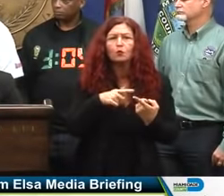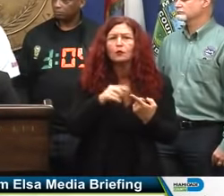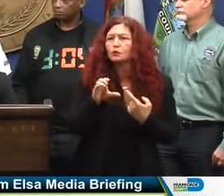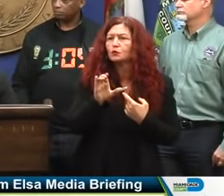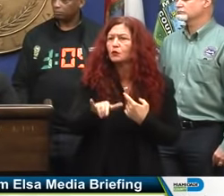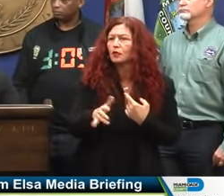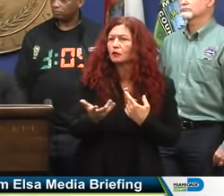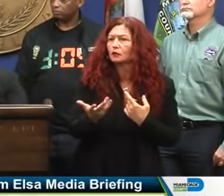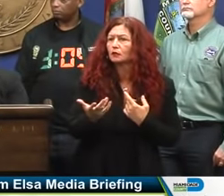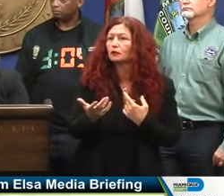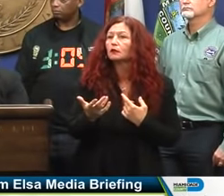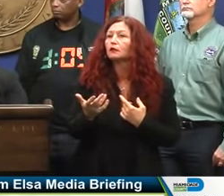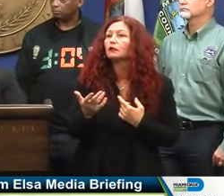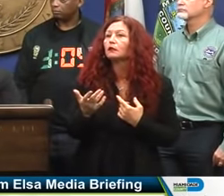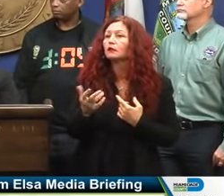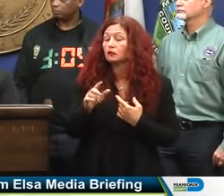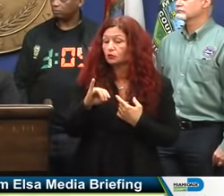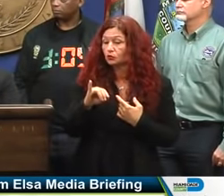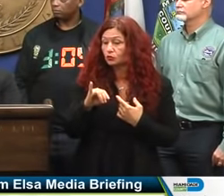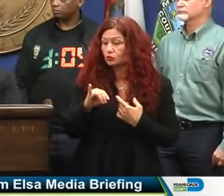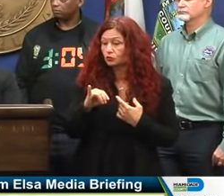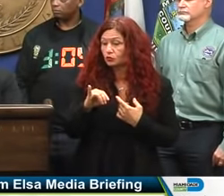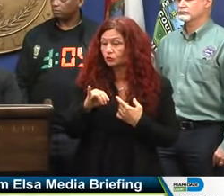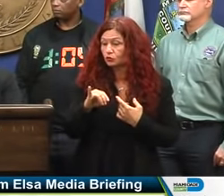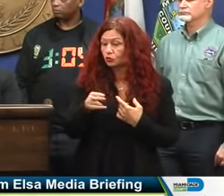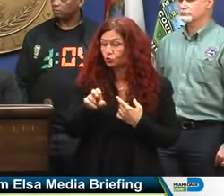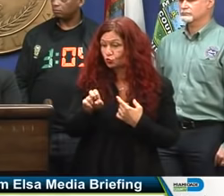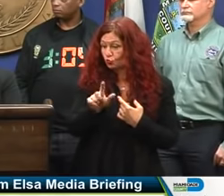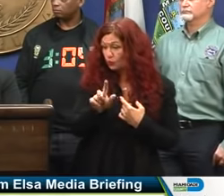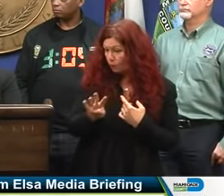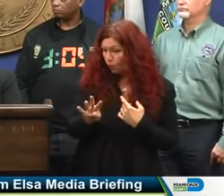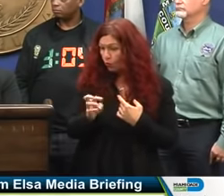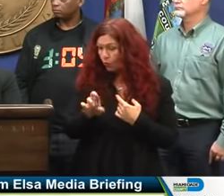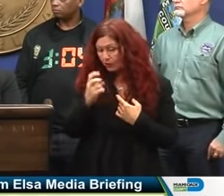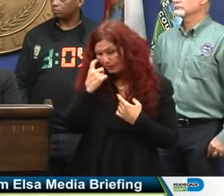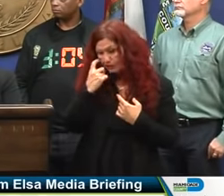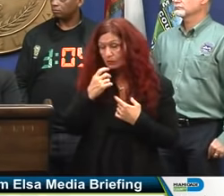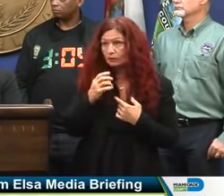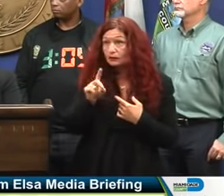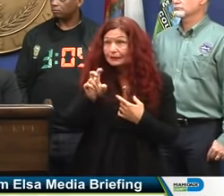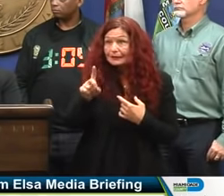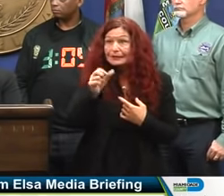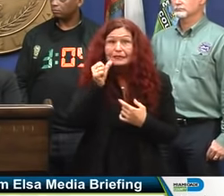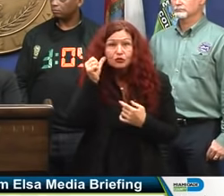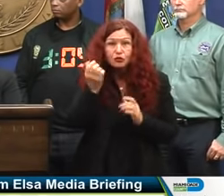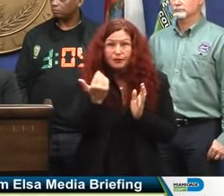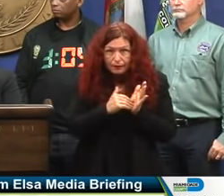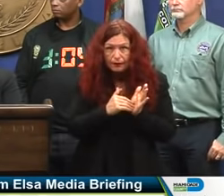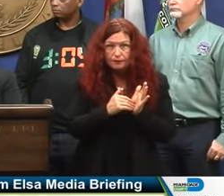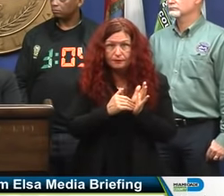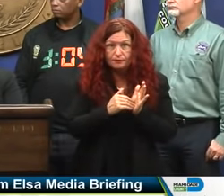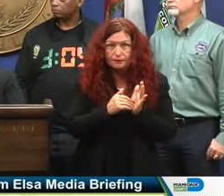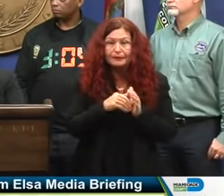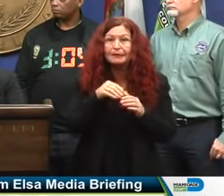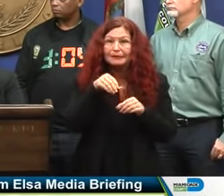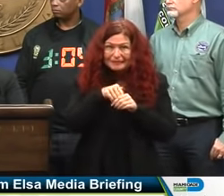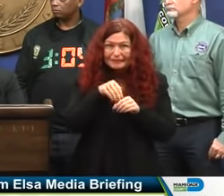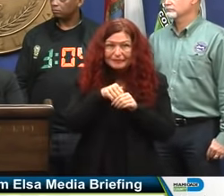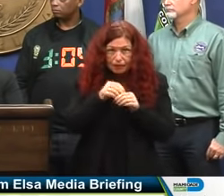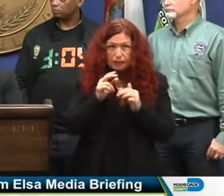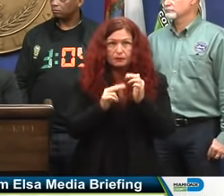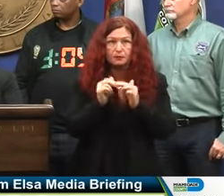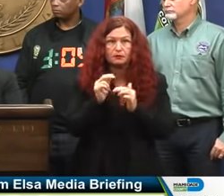Doug, it happened as of yesterday that they were at great risk to themselves, searching inside